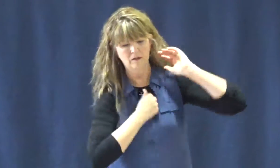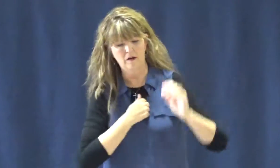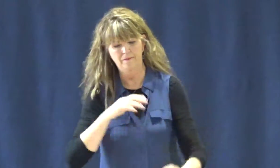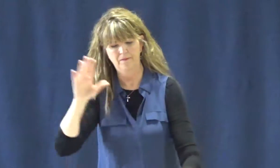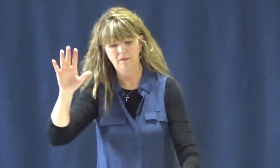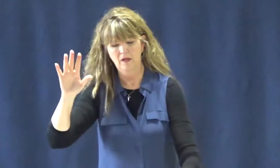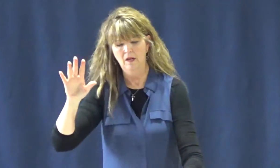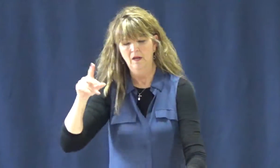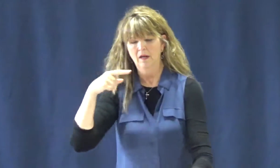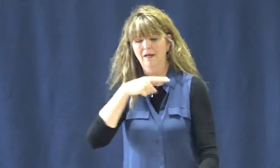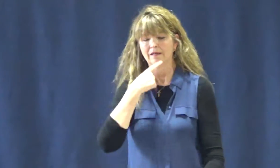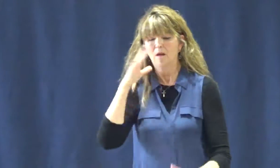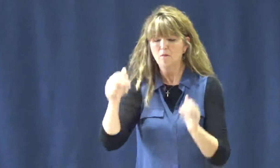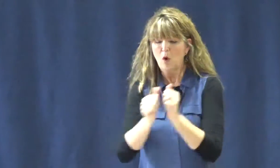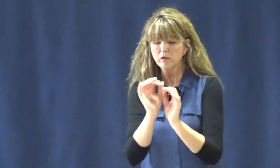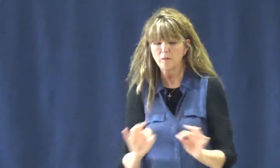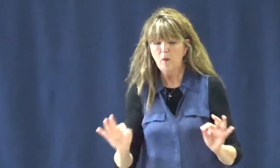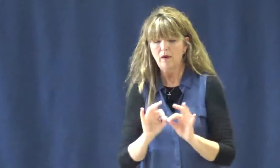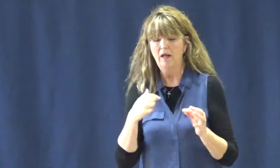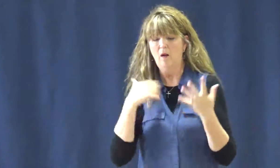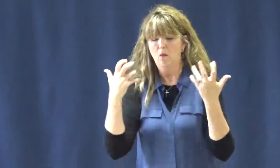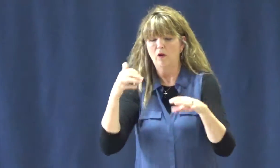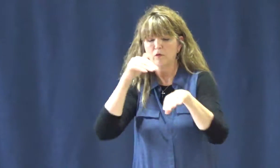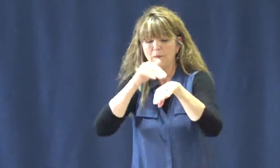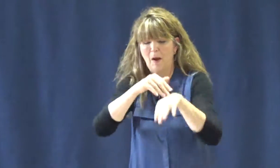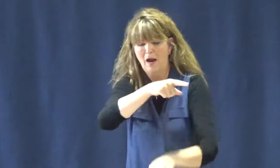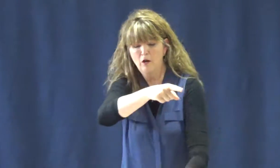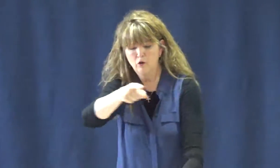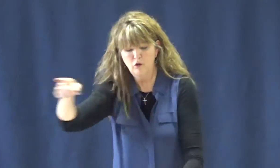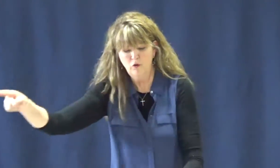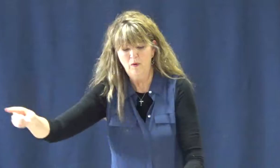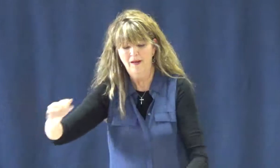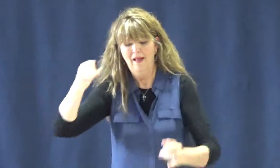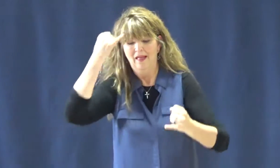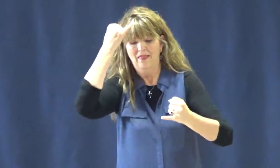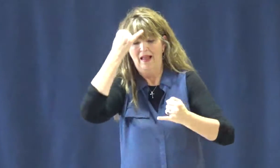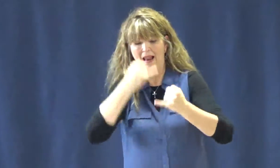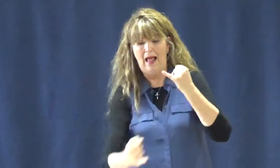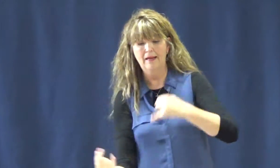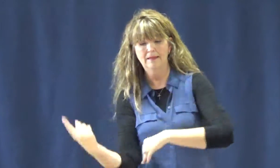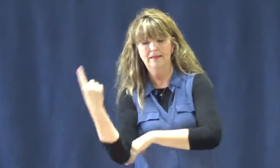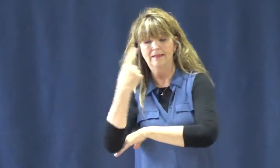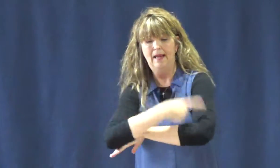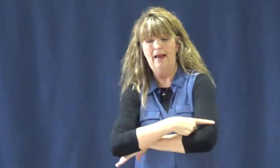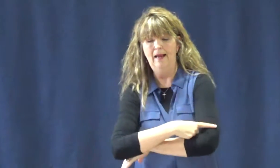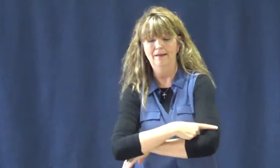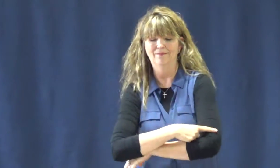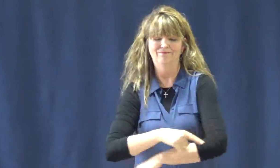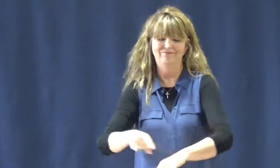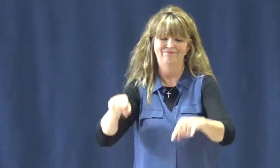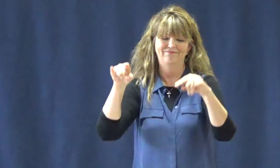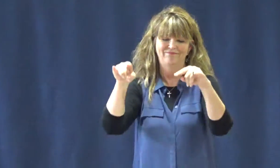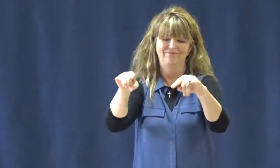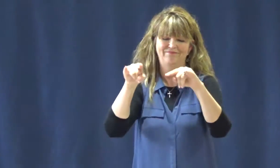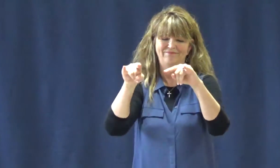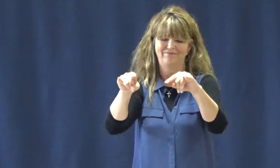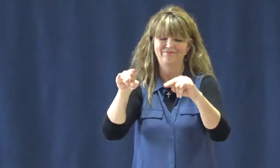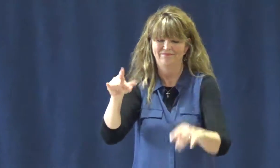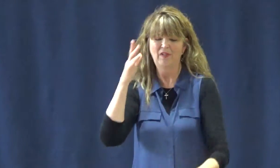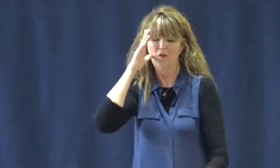words being put up on the screen. "Most importantly, I want to remind you